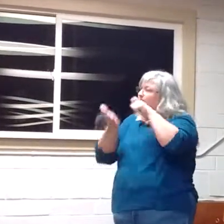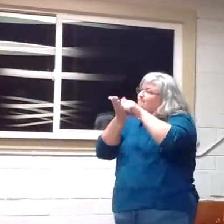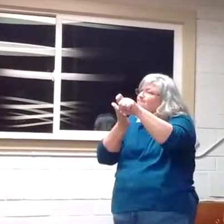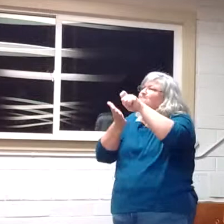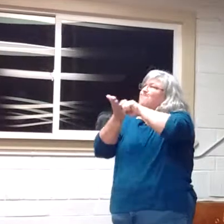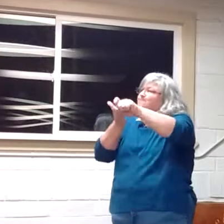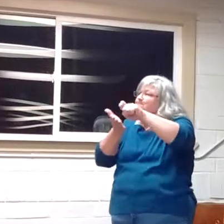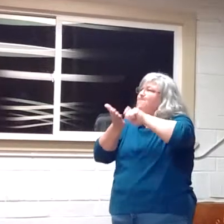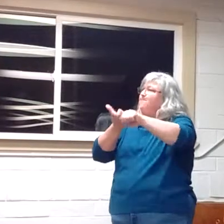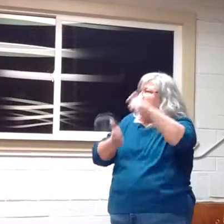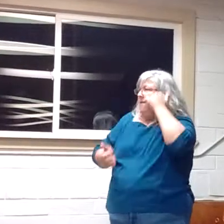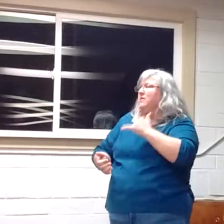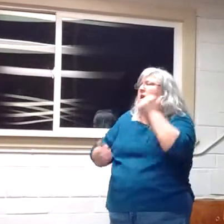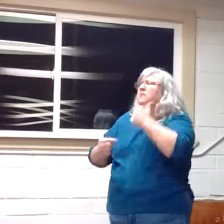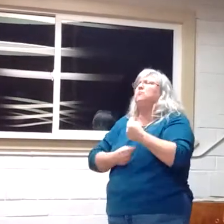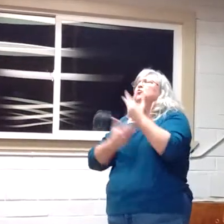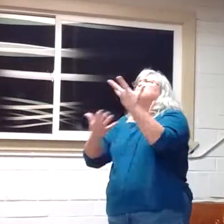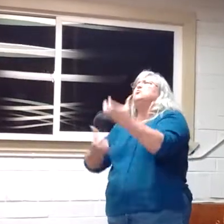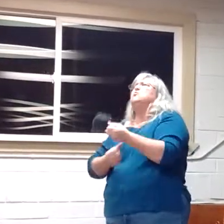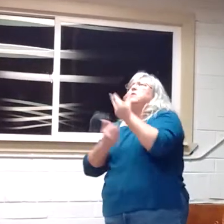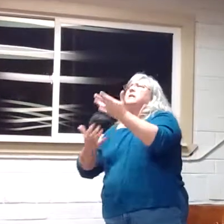to express my feelings